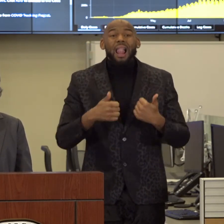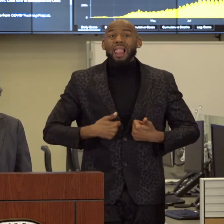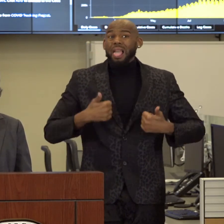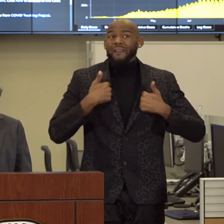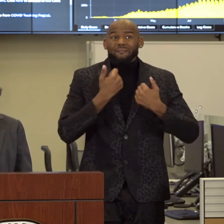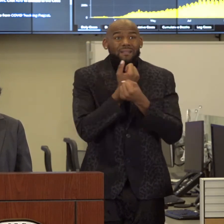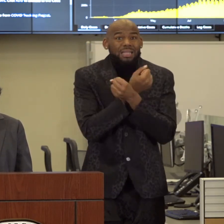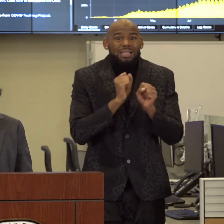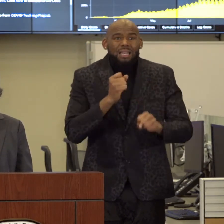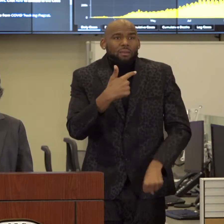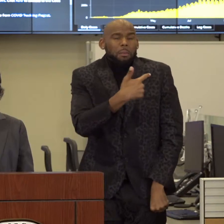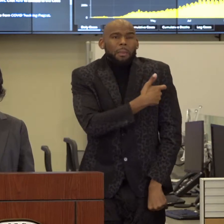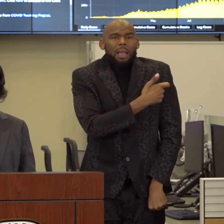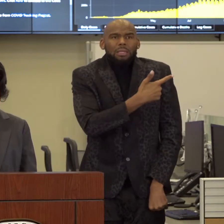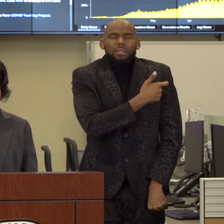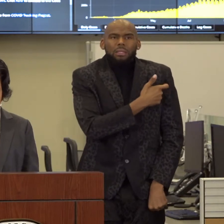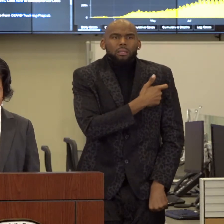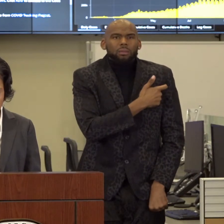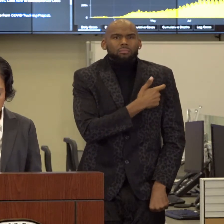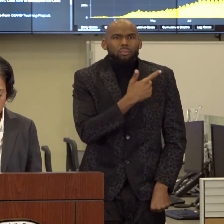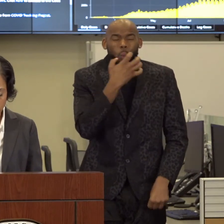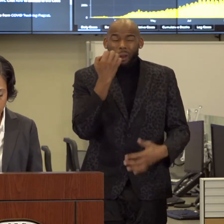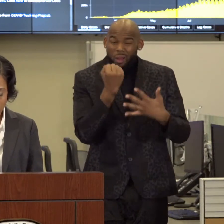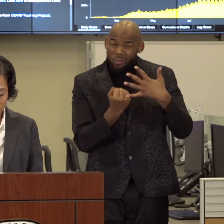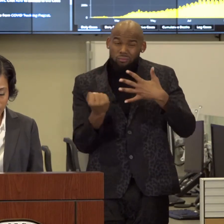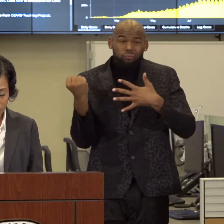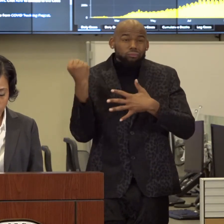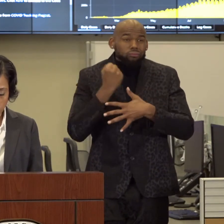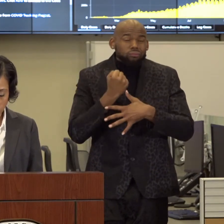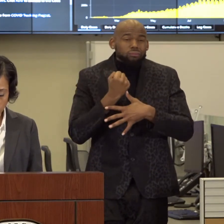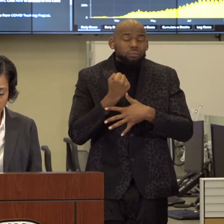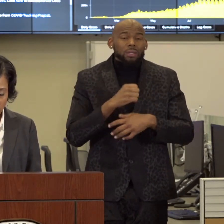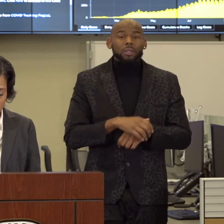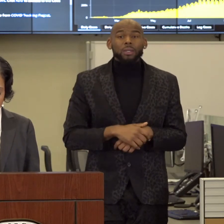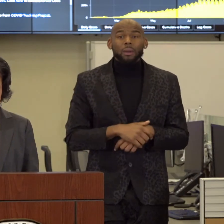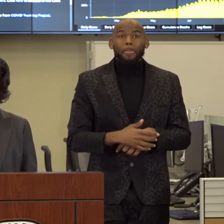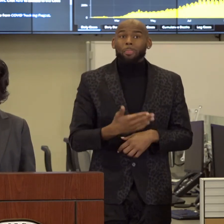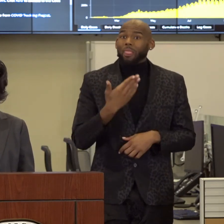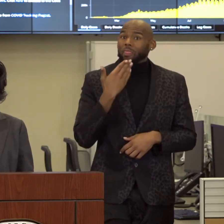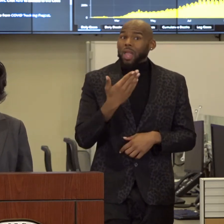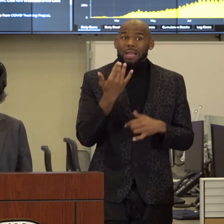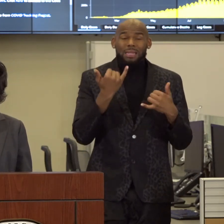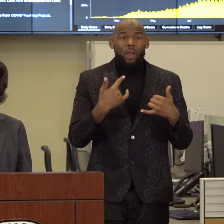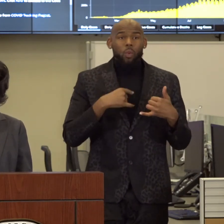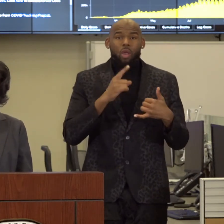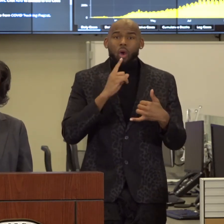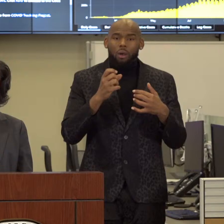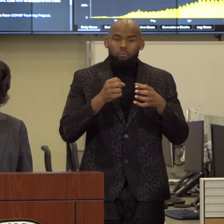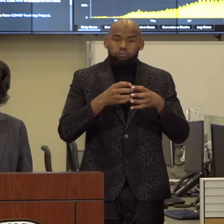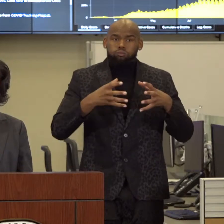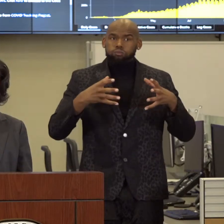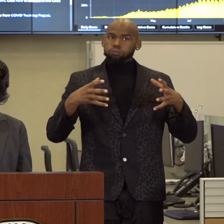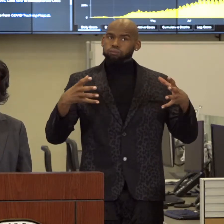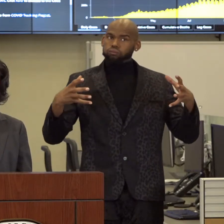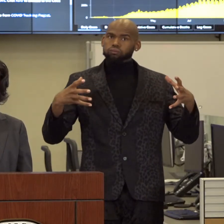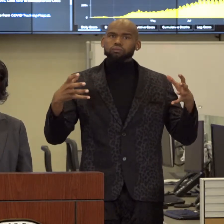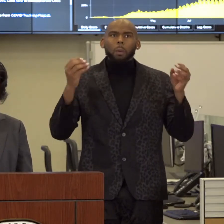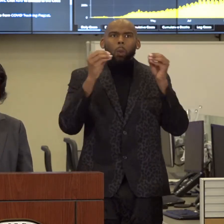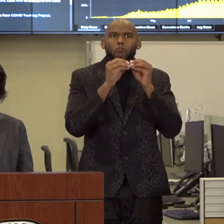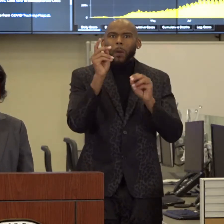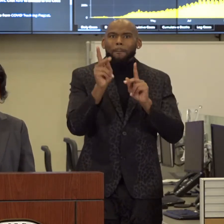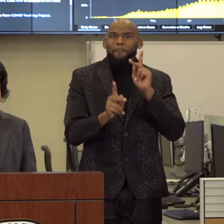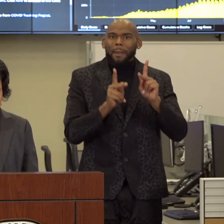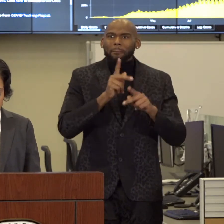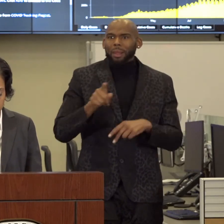are not in the back of the line. And so we thank you for bearing with us as we expand the number of Prince Georgians who are proud to be protected